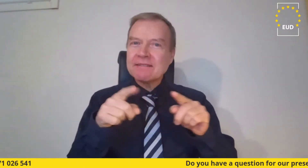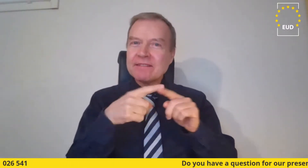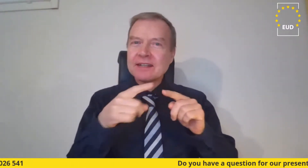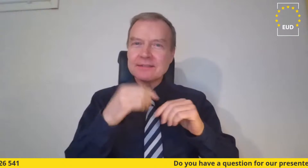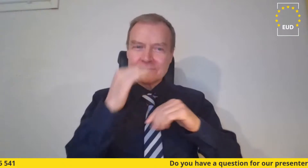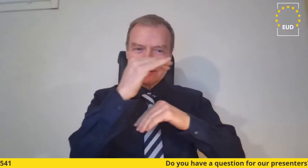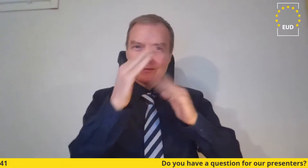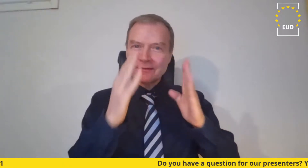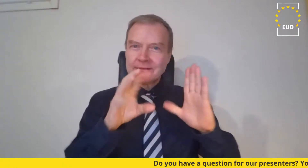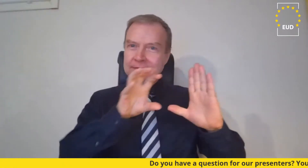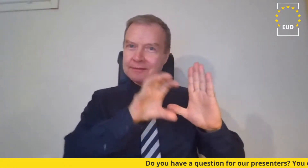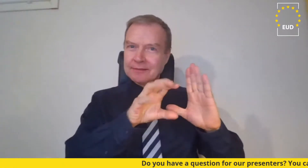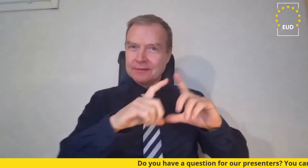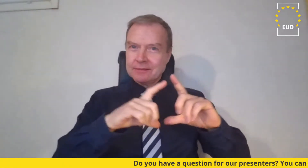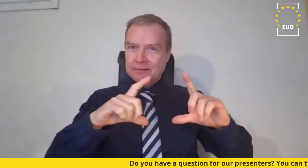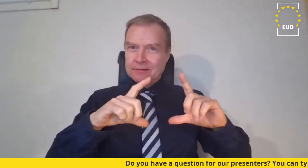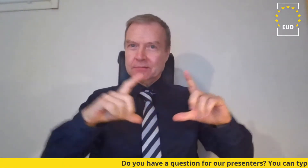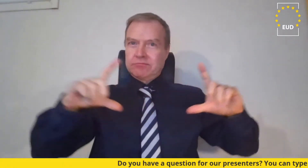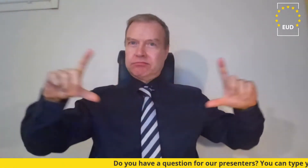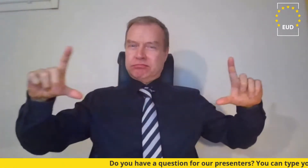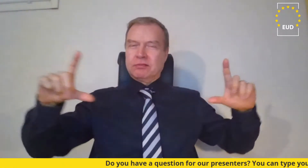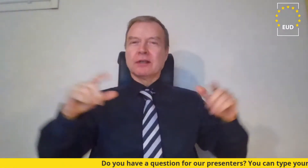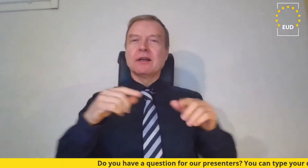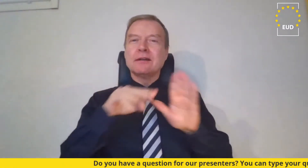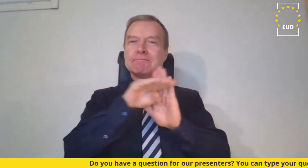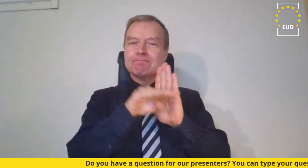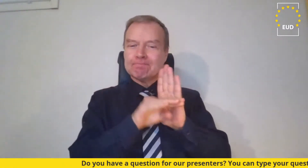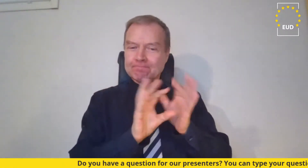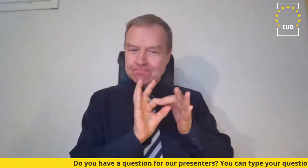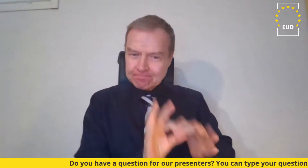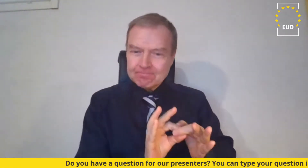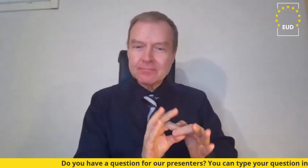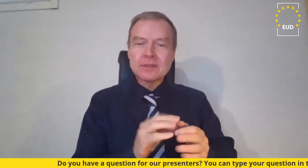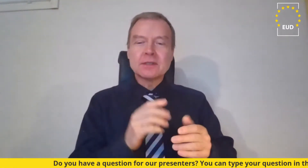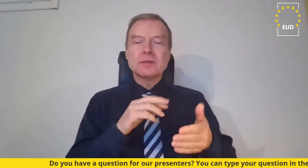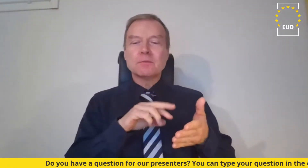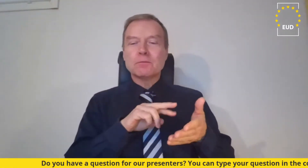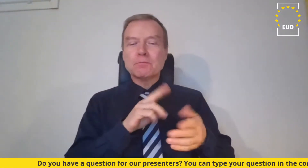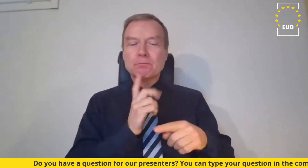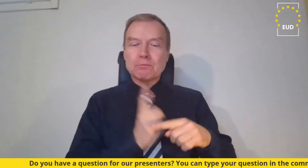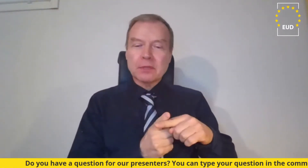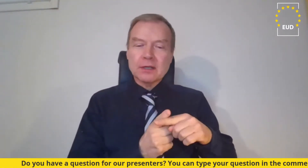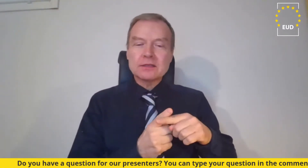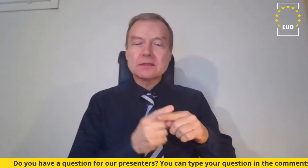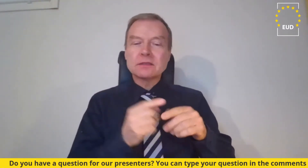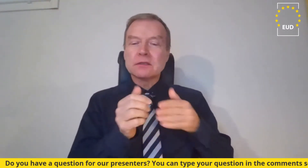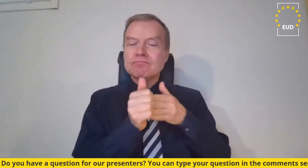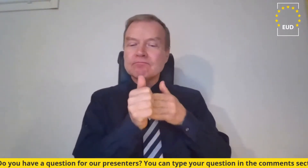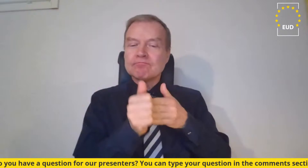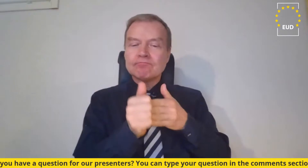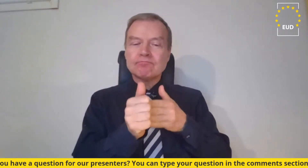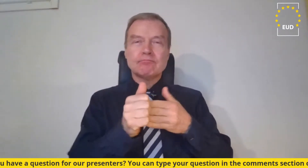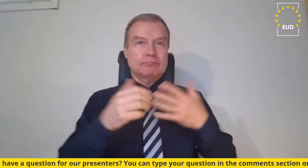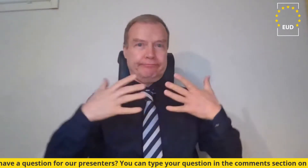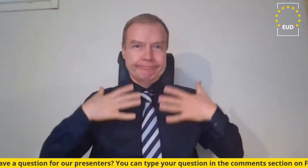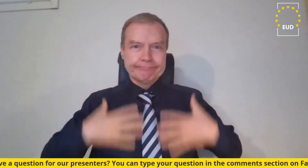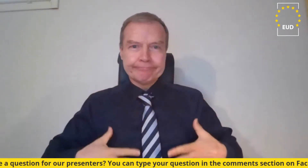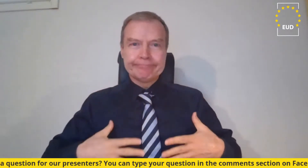can raise the quality of sign language interpretation. You went into the measurements, the minimum size of the interpreter